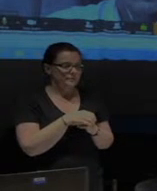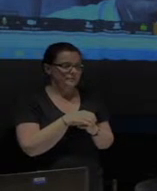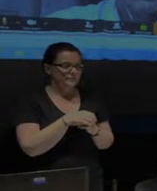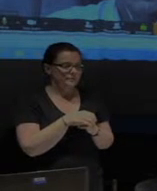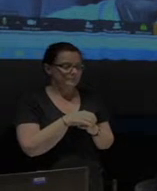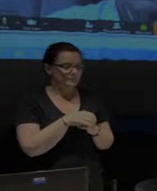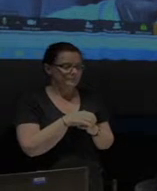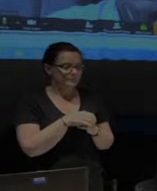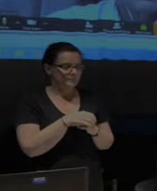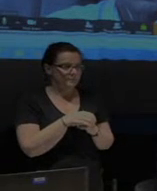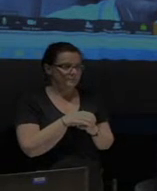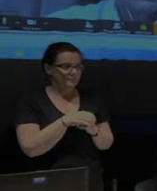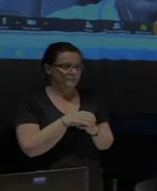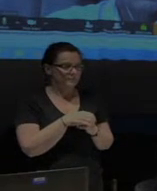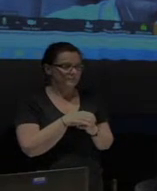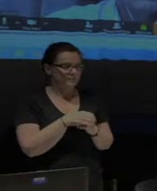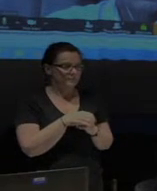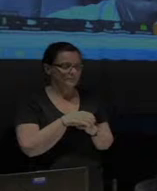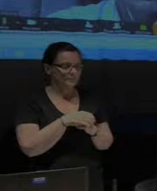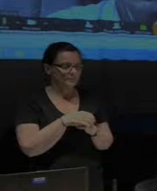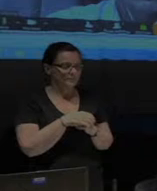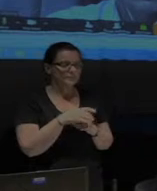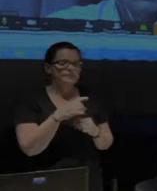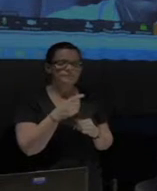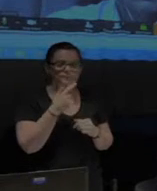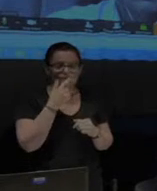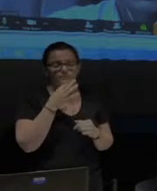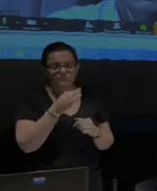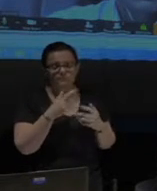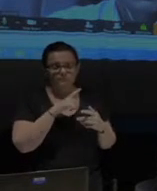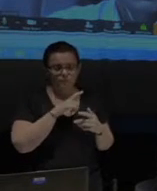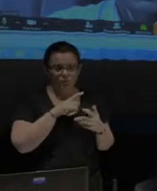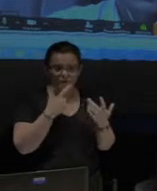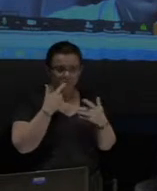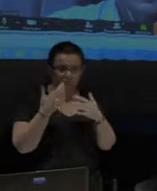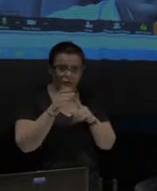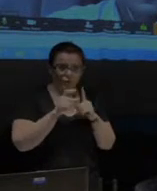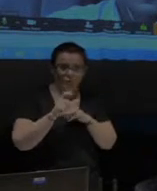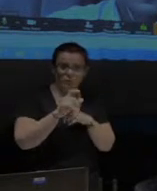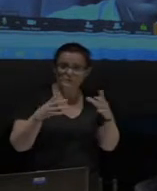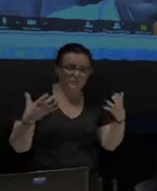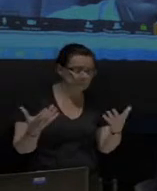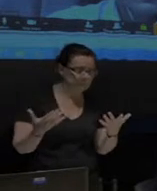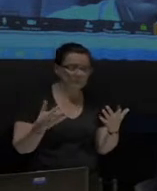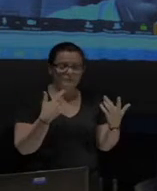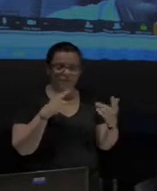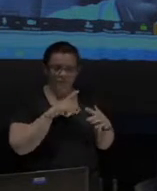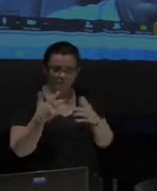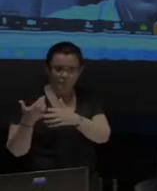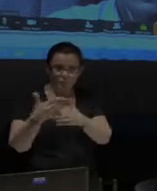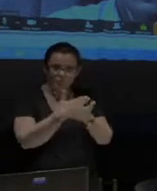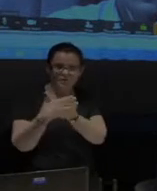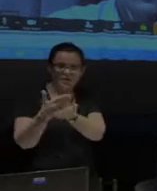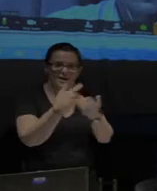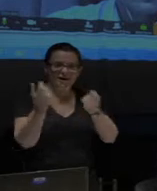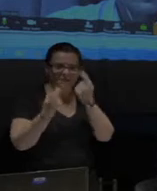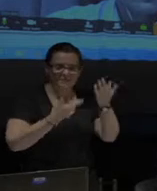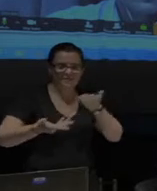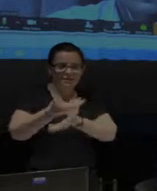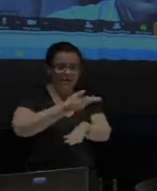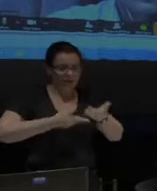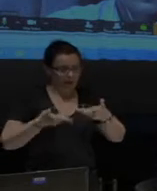you can't really join up, and saying, well, why don't you have a community around that? Is there something to celebrate together, to share together that's useful? Great, have it, run, and